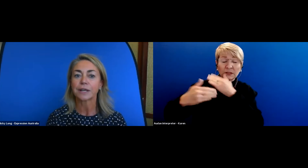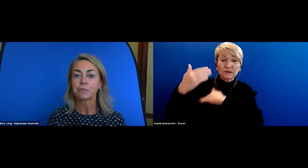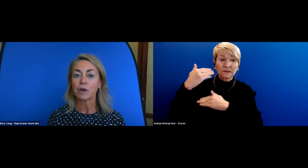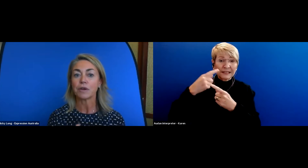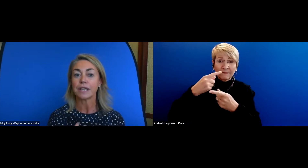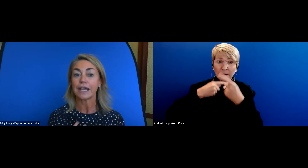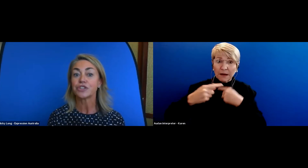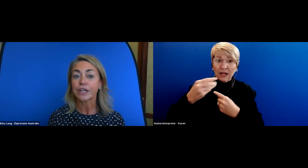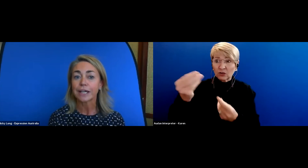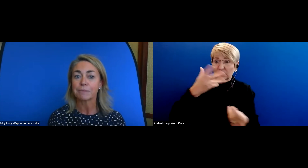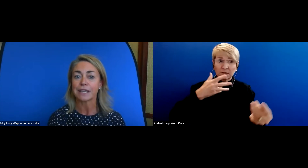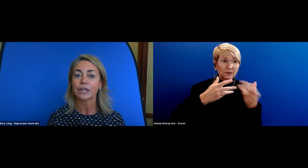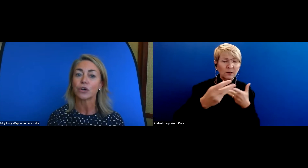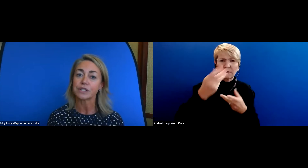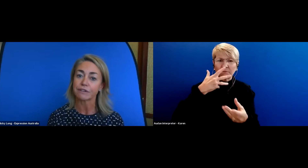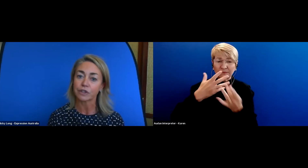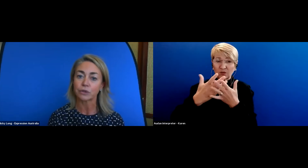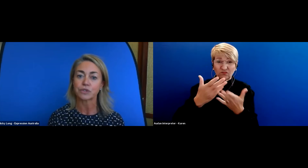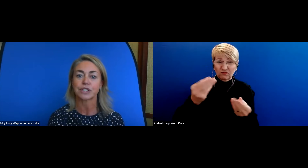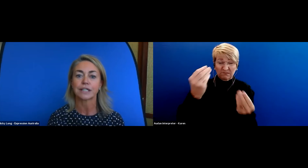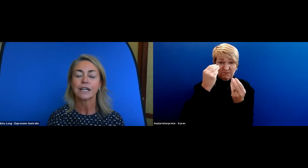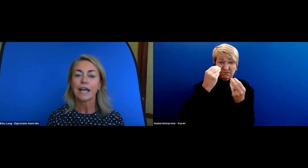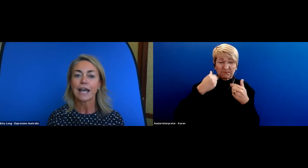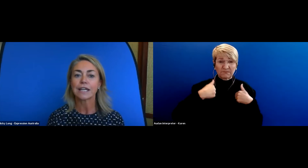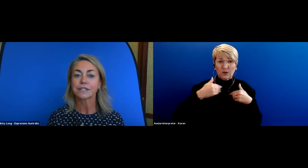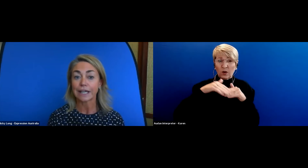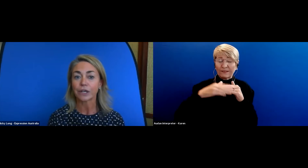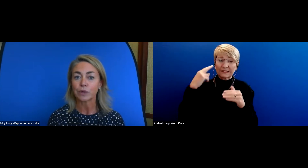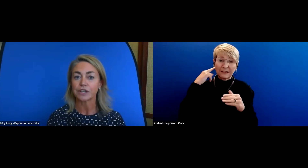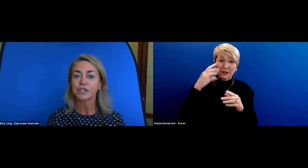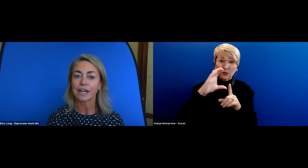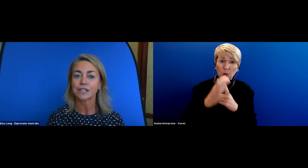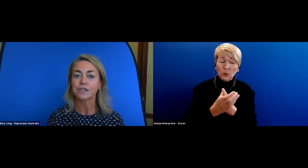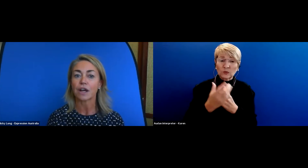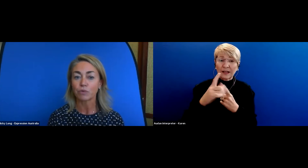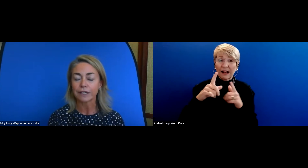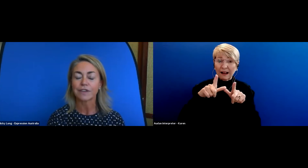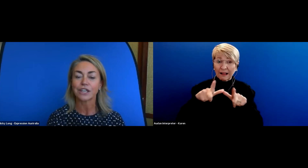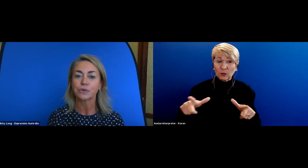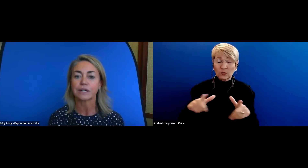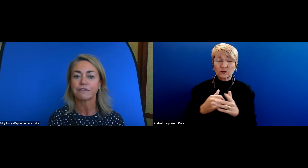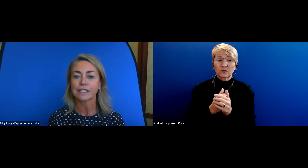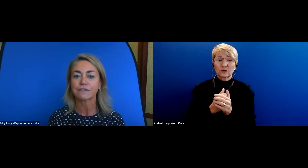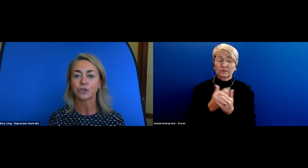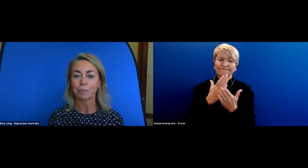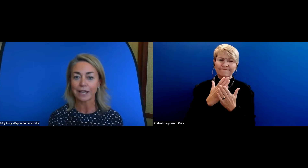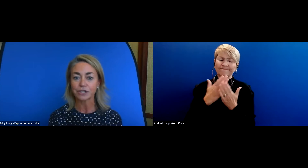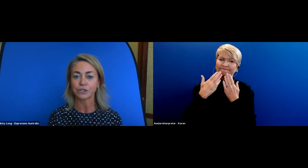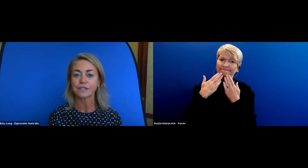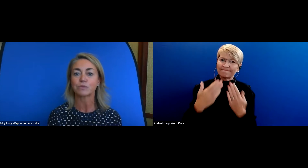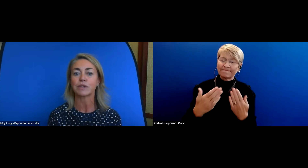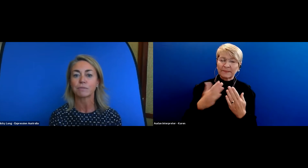and educate me on deaf culture and language. And I really thank you in advance for